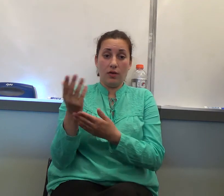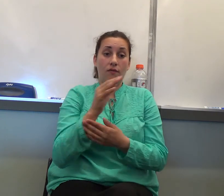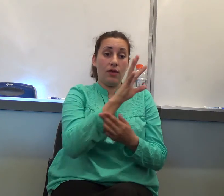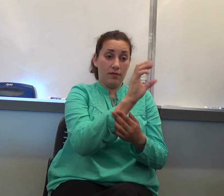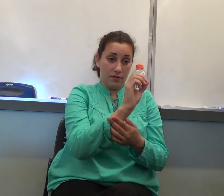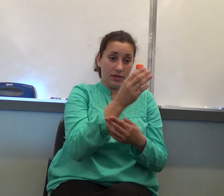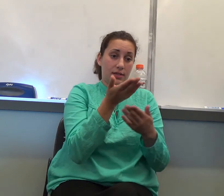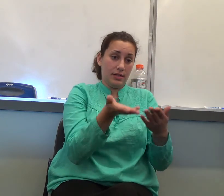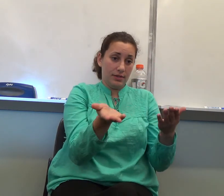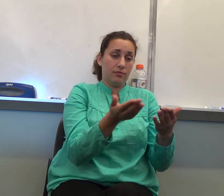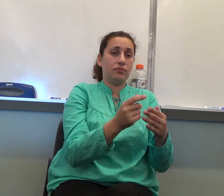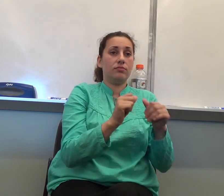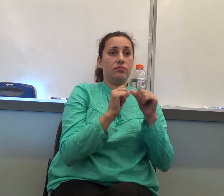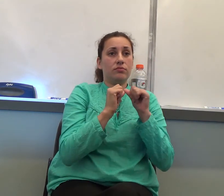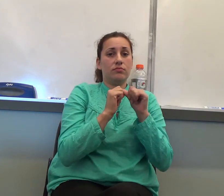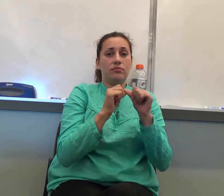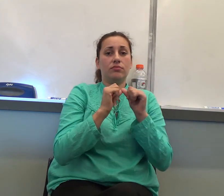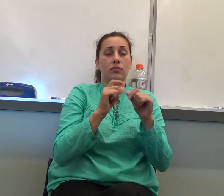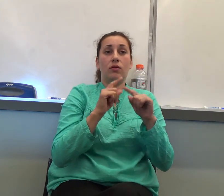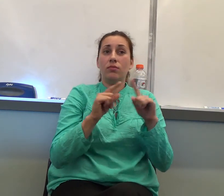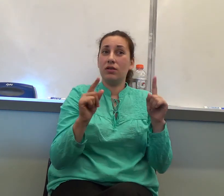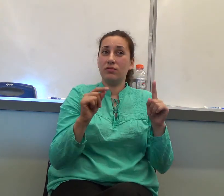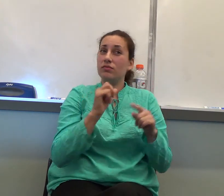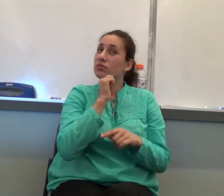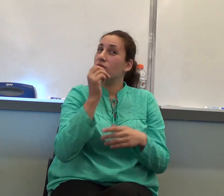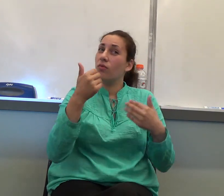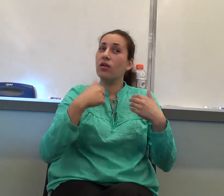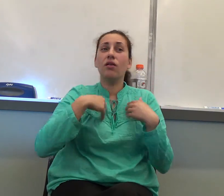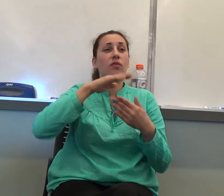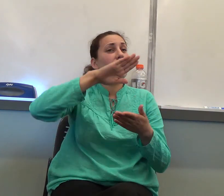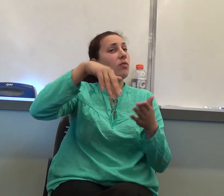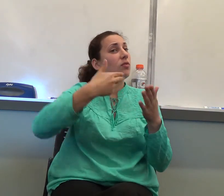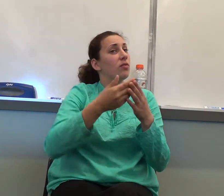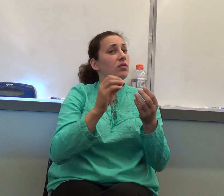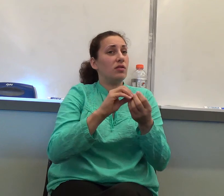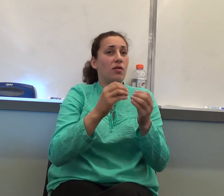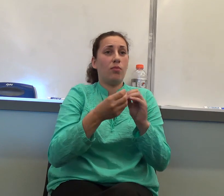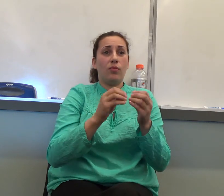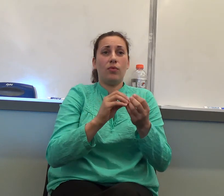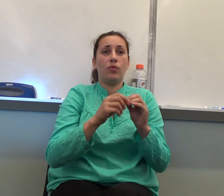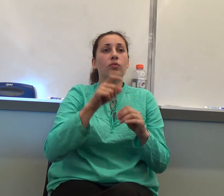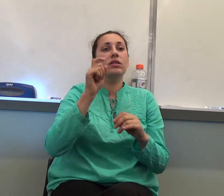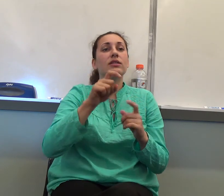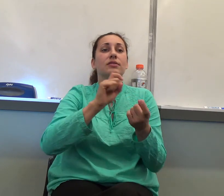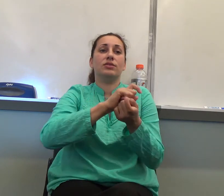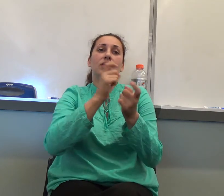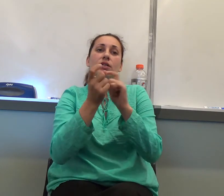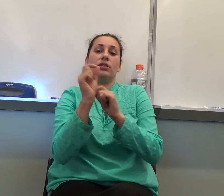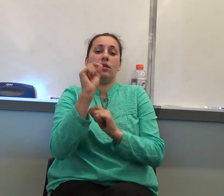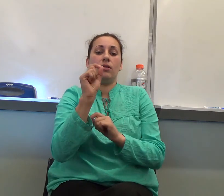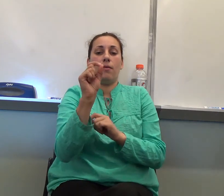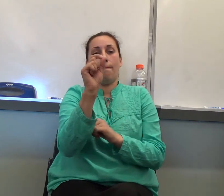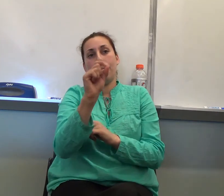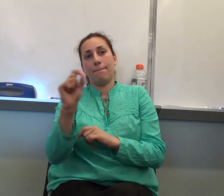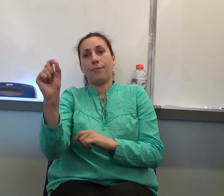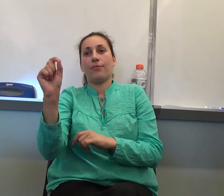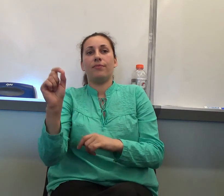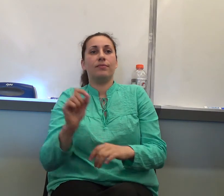we start going. But we don't have a whole number, the divisor, so we shift. Shift goes over like this,